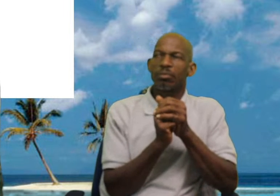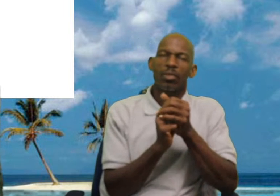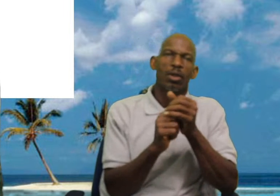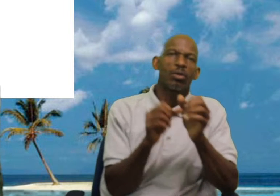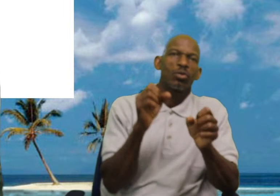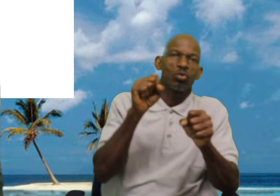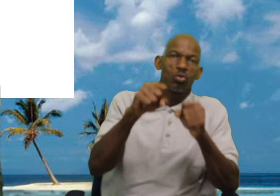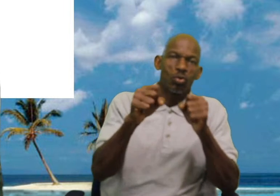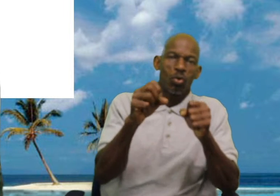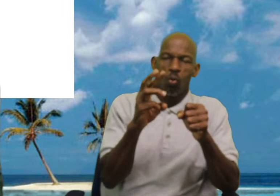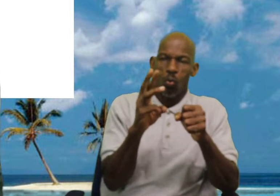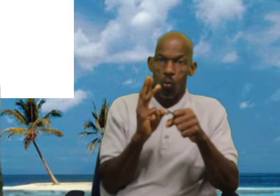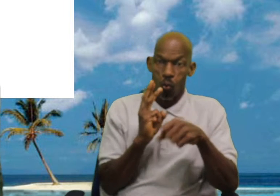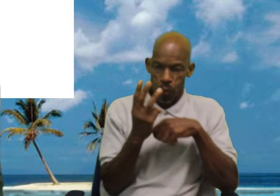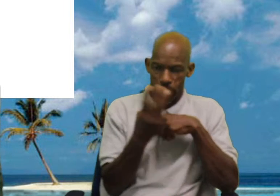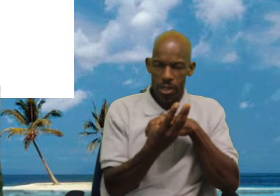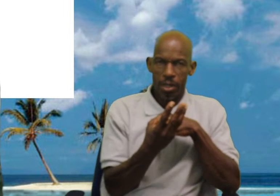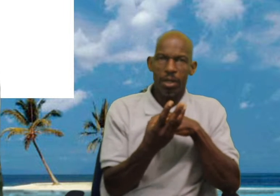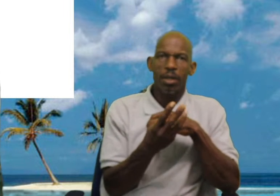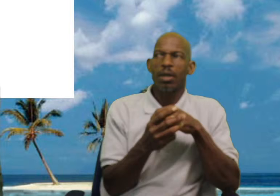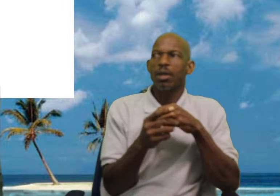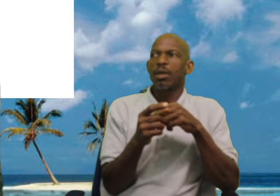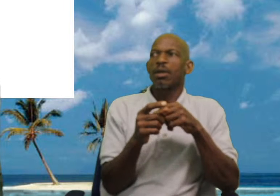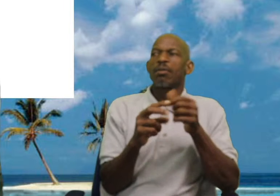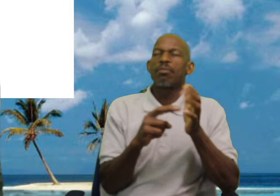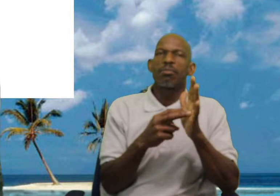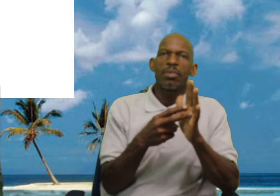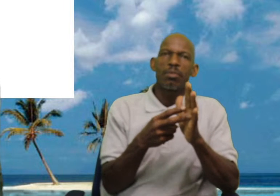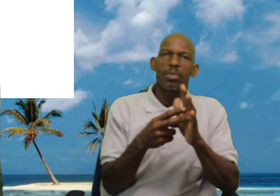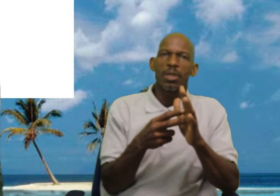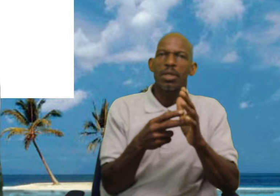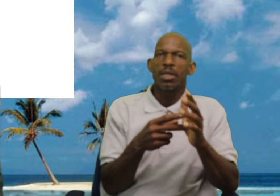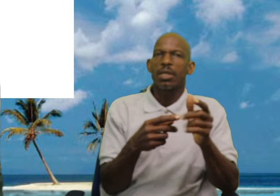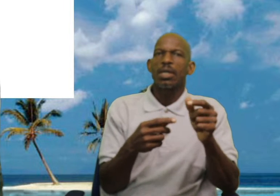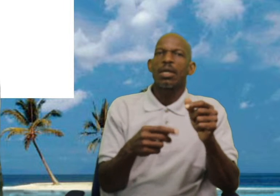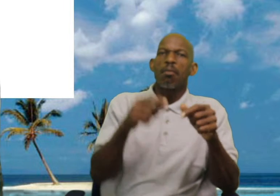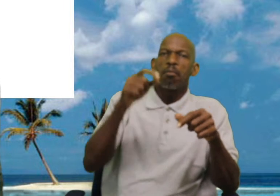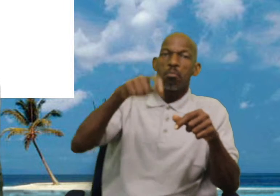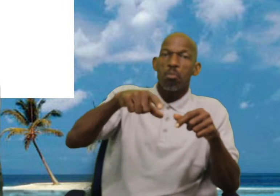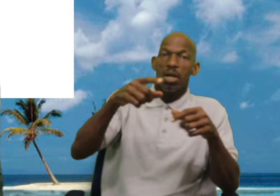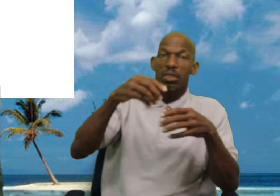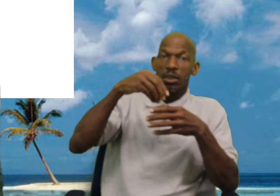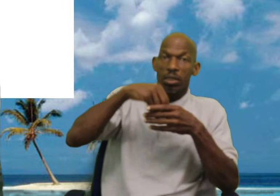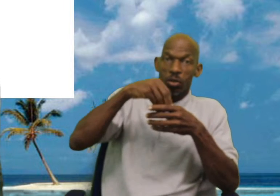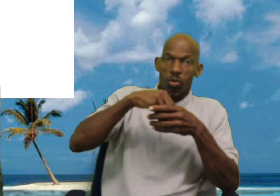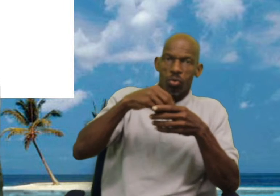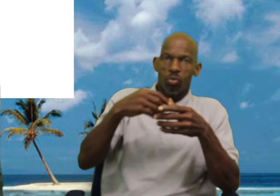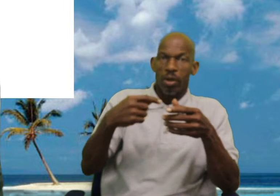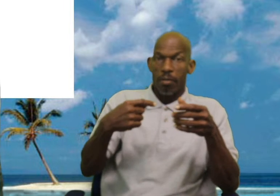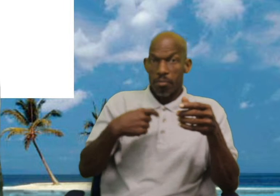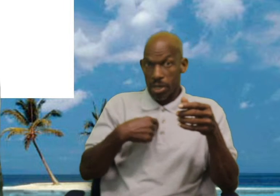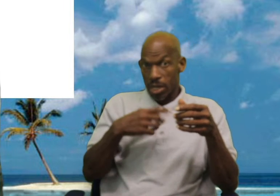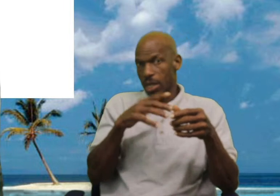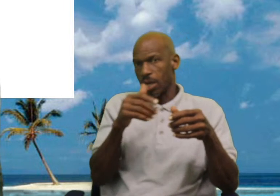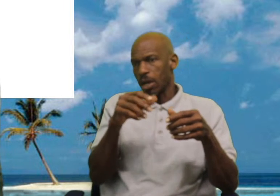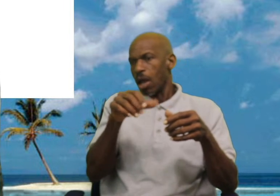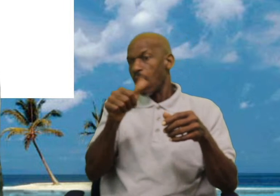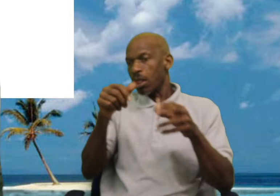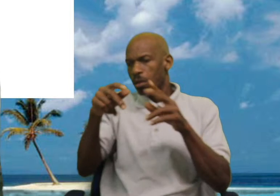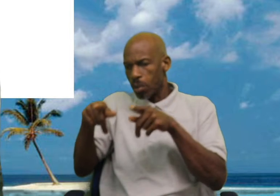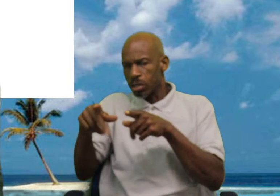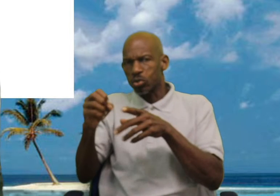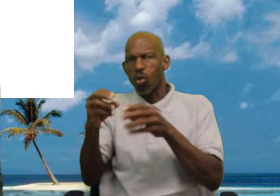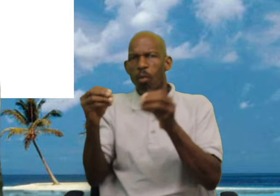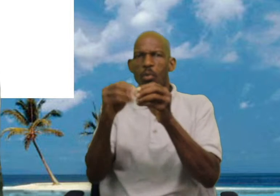must, yourself must be included. So yourself and another person or persons